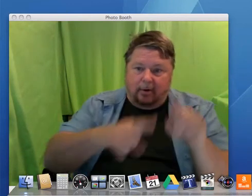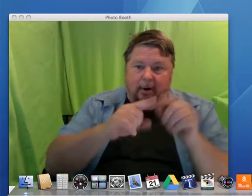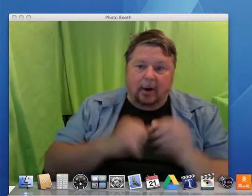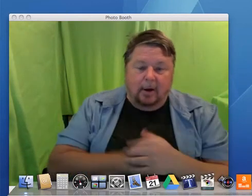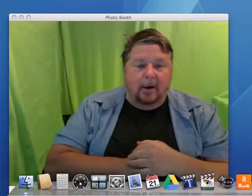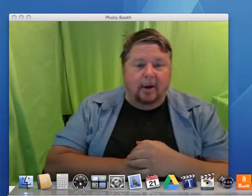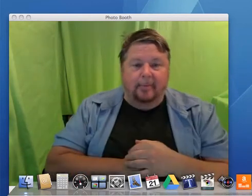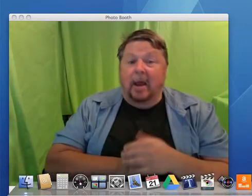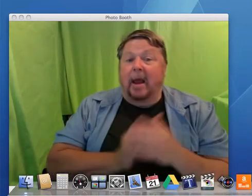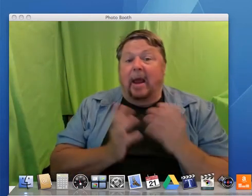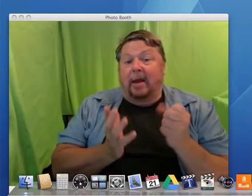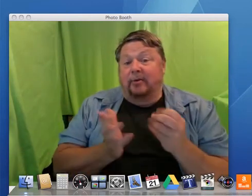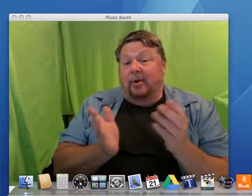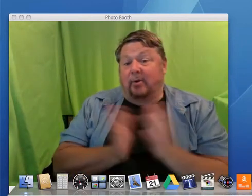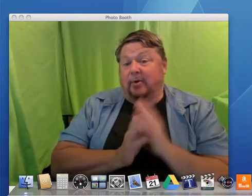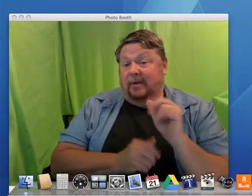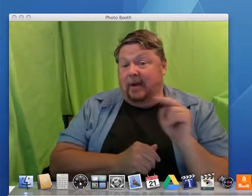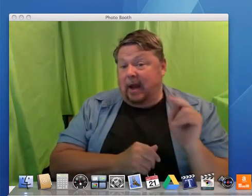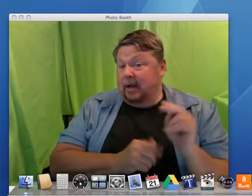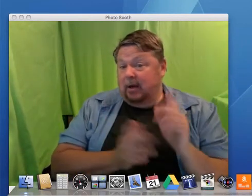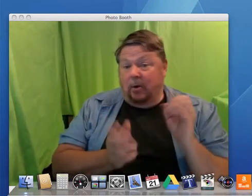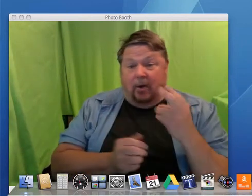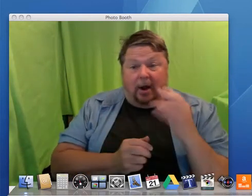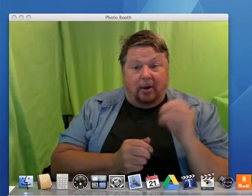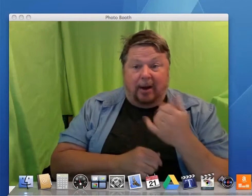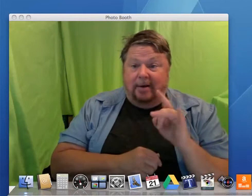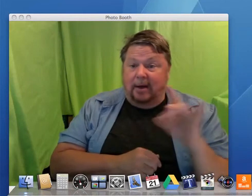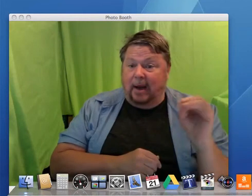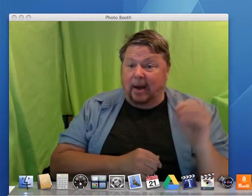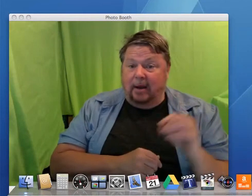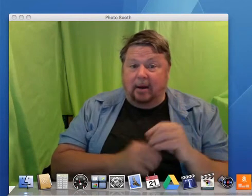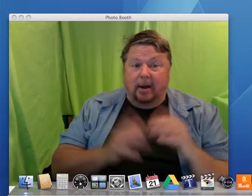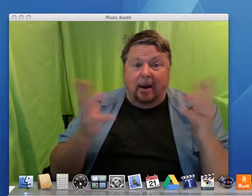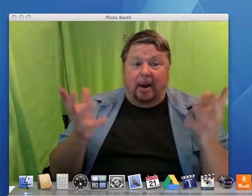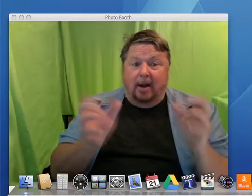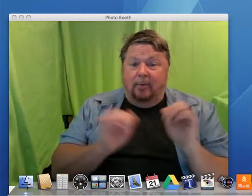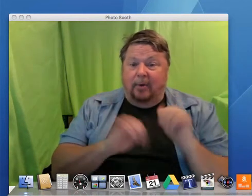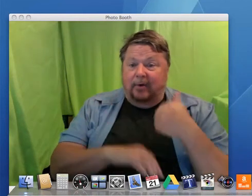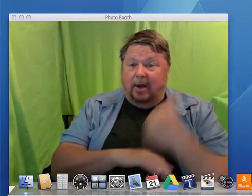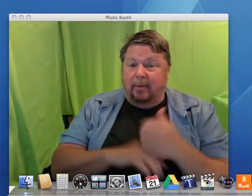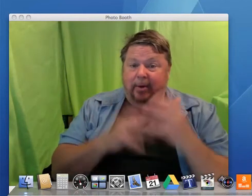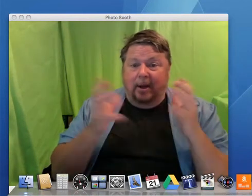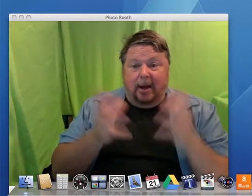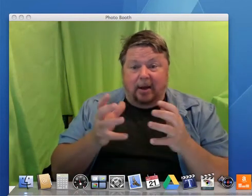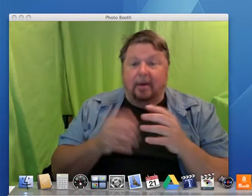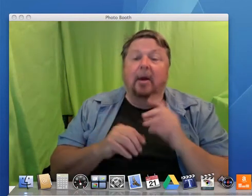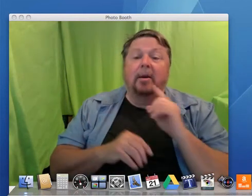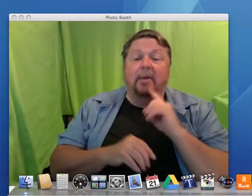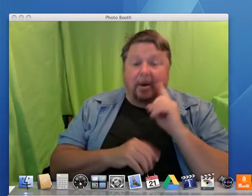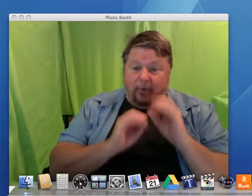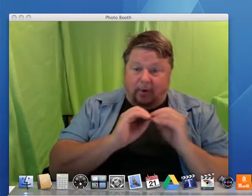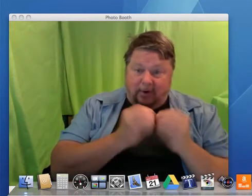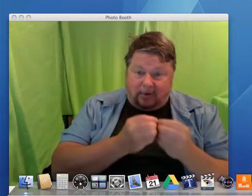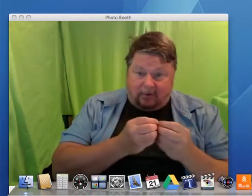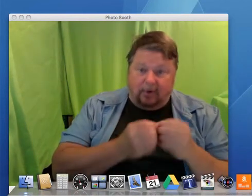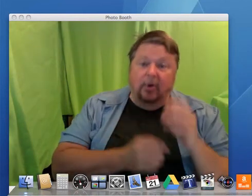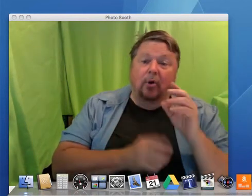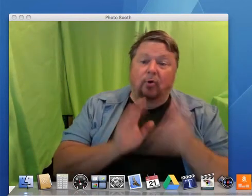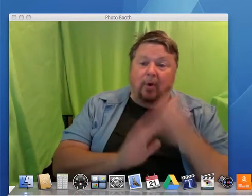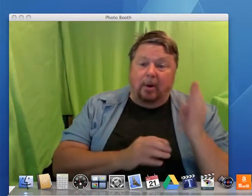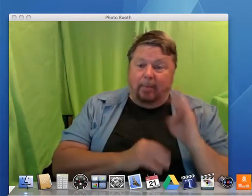there. And so Cincinnati, Ohio, 1880, and we set up, hey, deaf